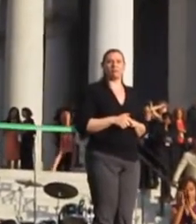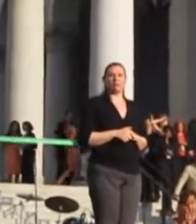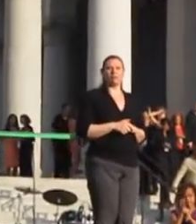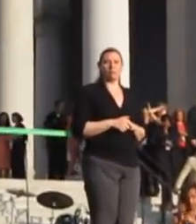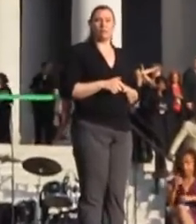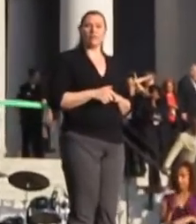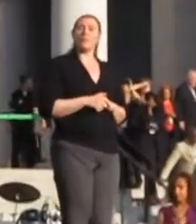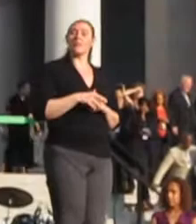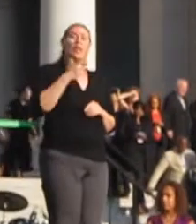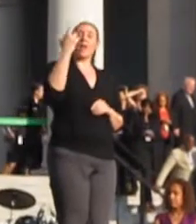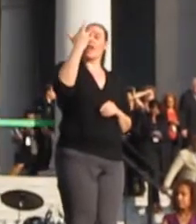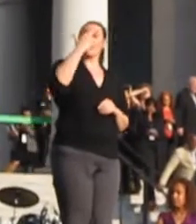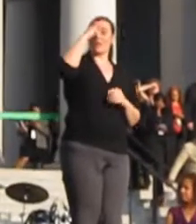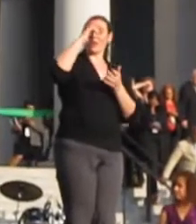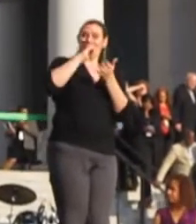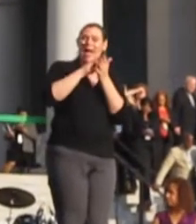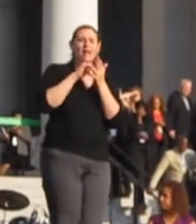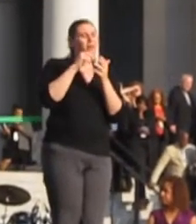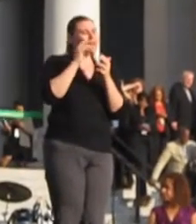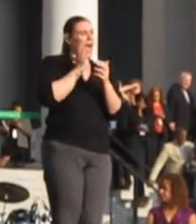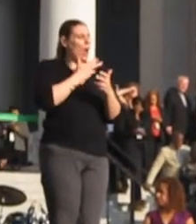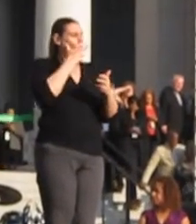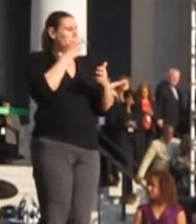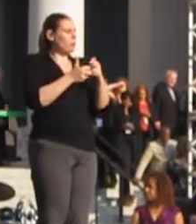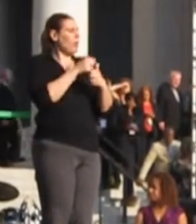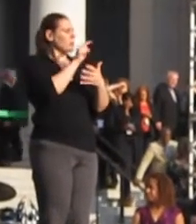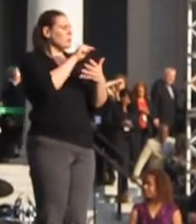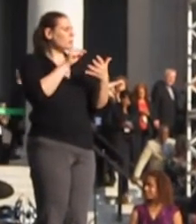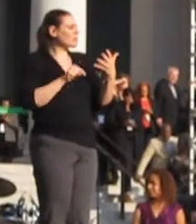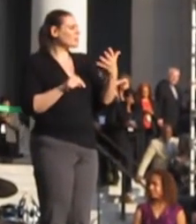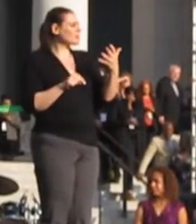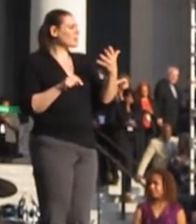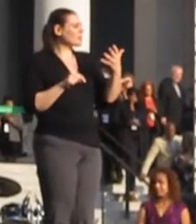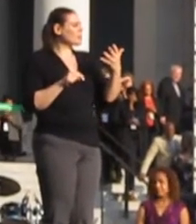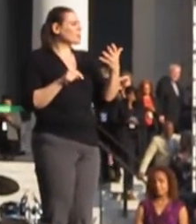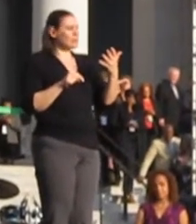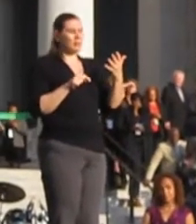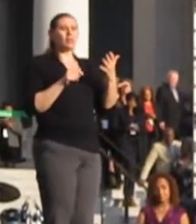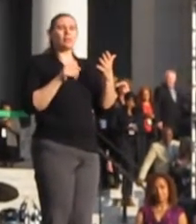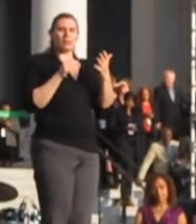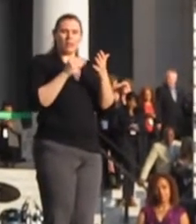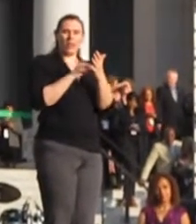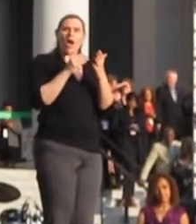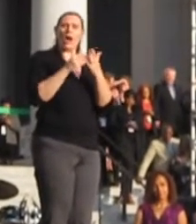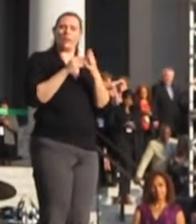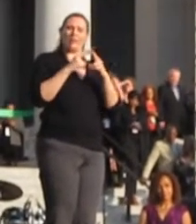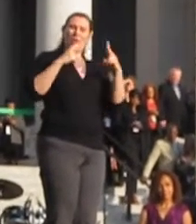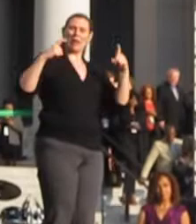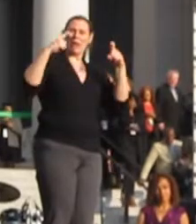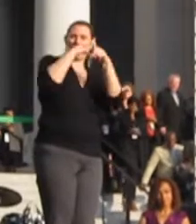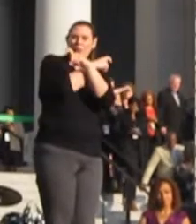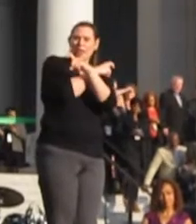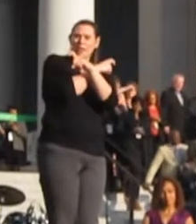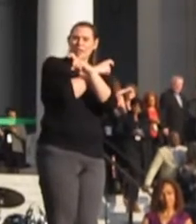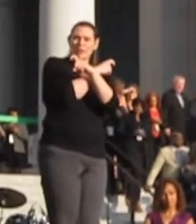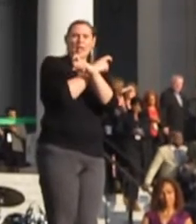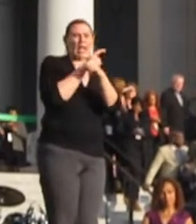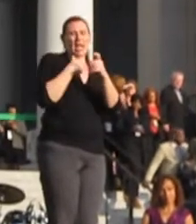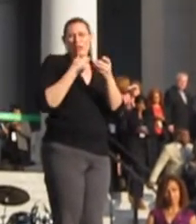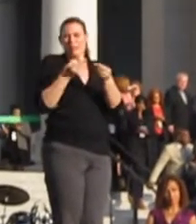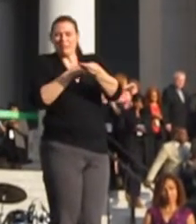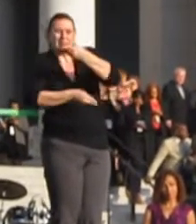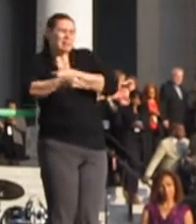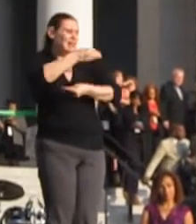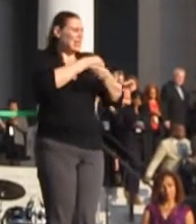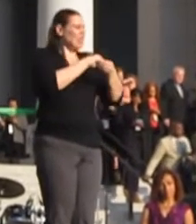And that's because the problems we have are often inherently complex and they require trade-offs and they require